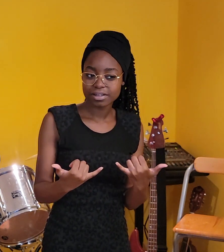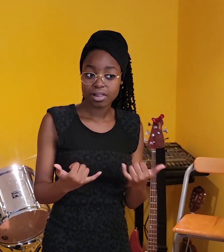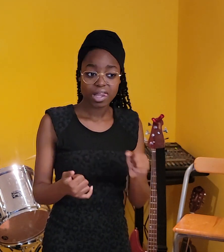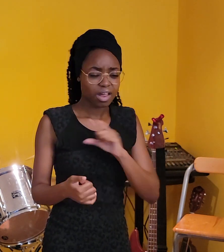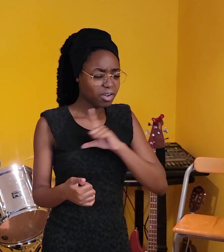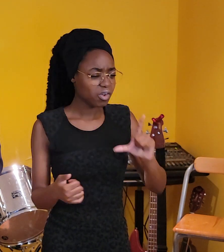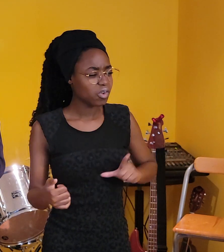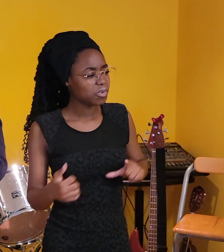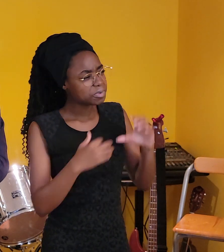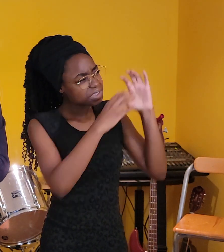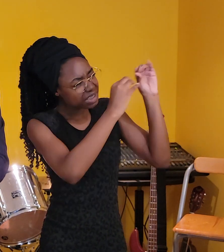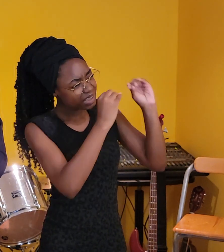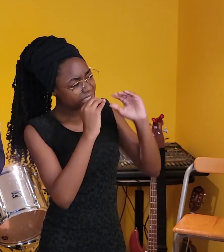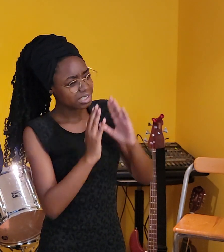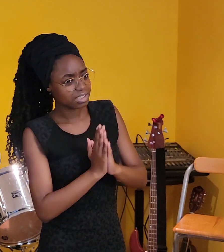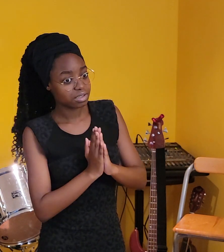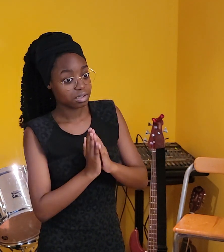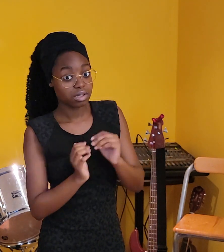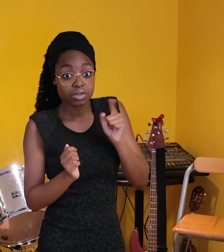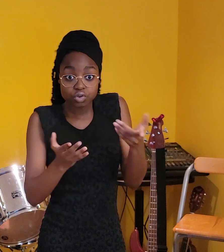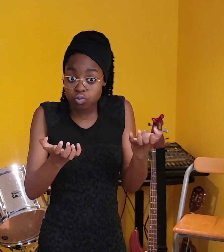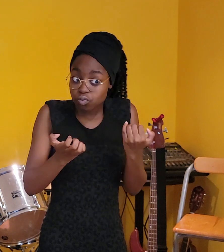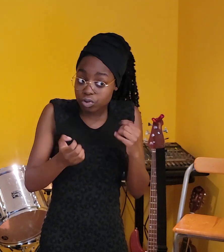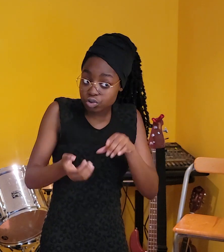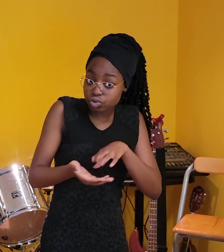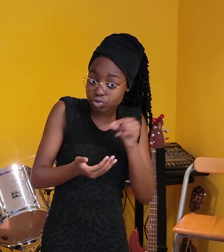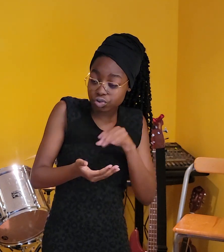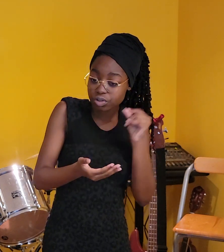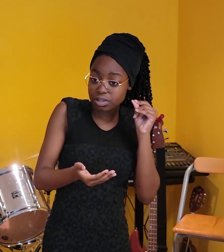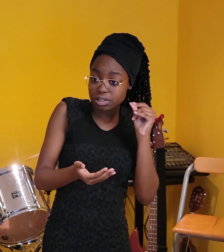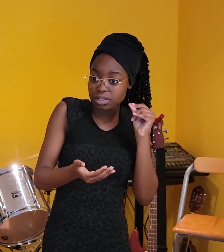Lord, teach us to pray. Do you want to know how to pray?